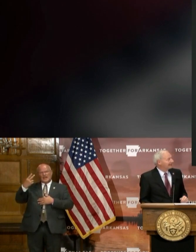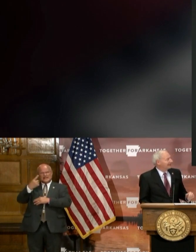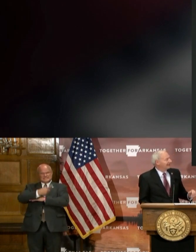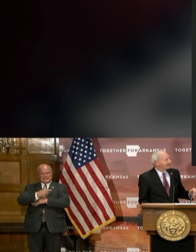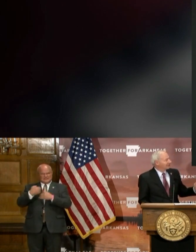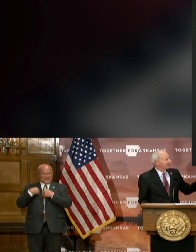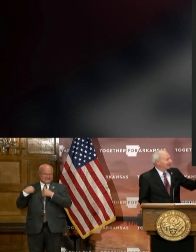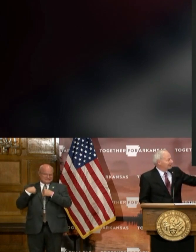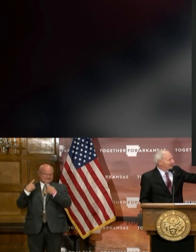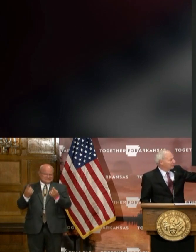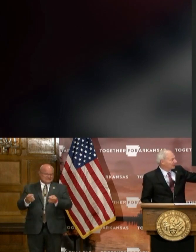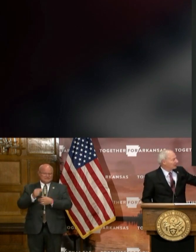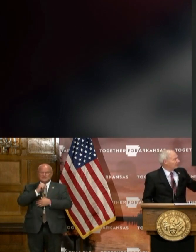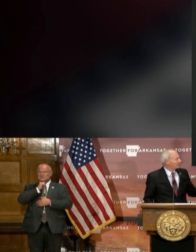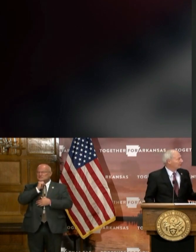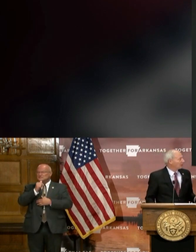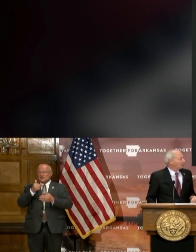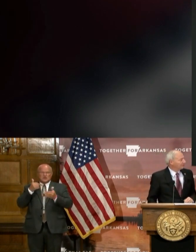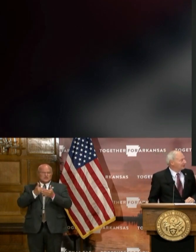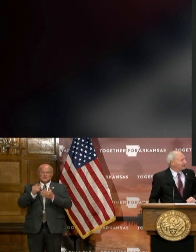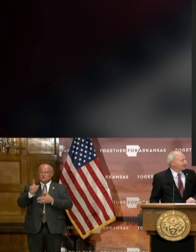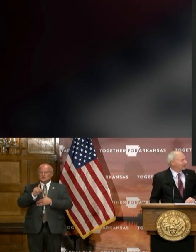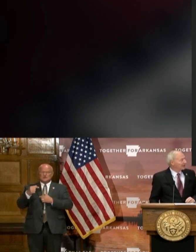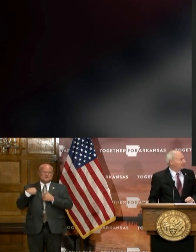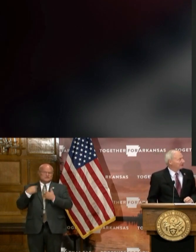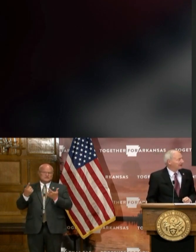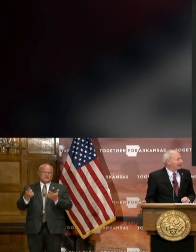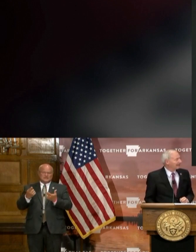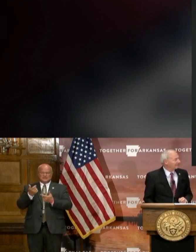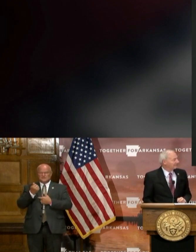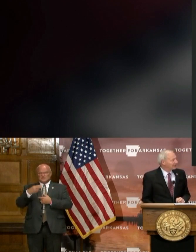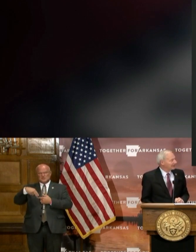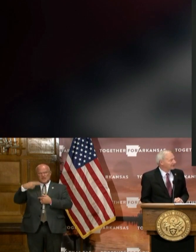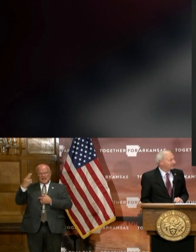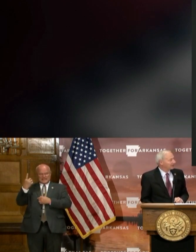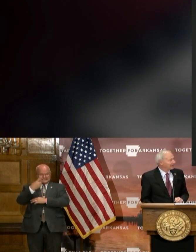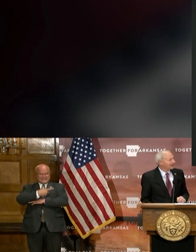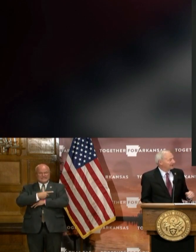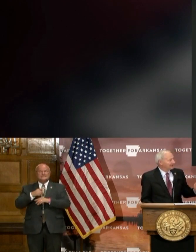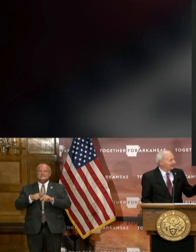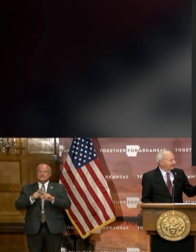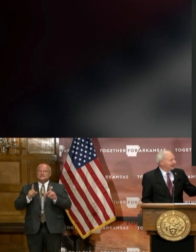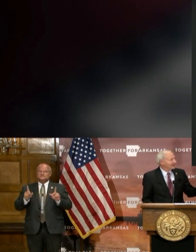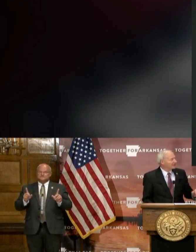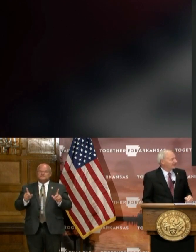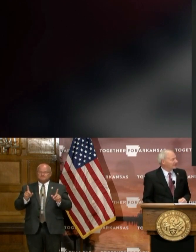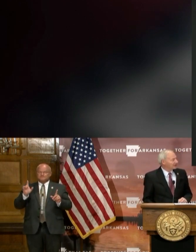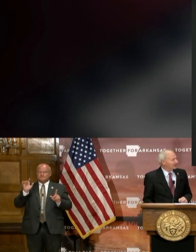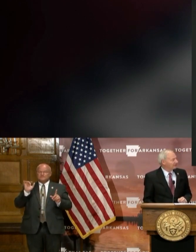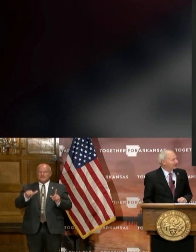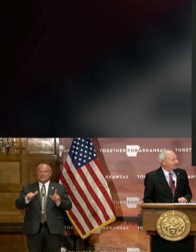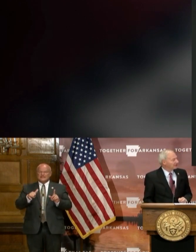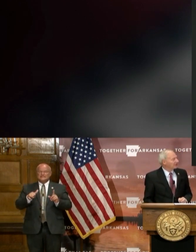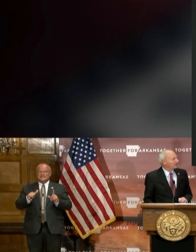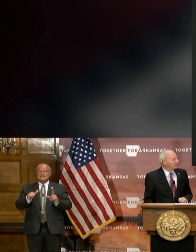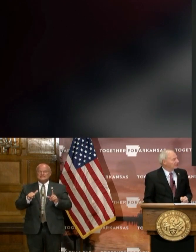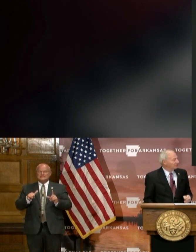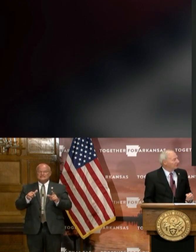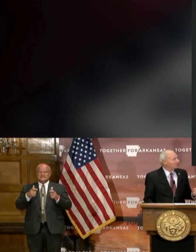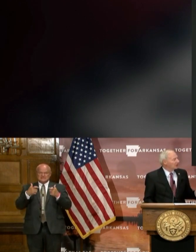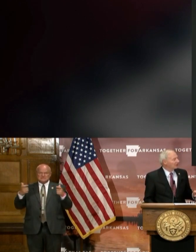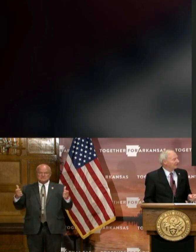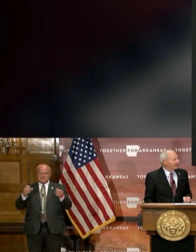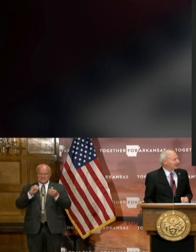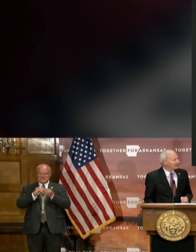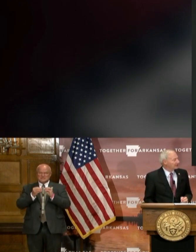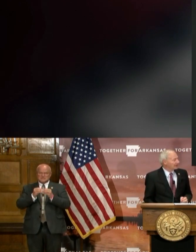had. So we're not anywhere close to where we've been on a couple of high days, but that is a significant